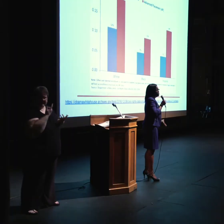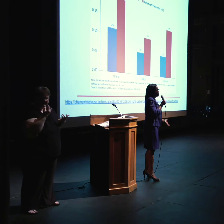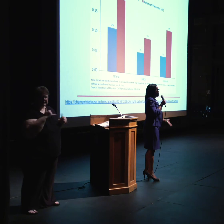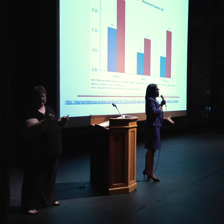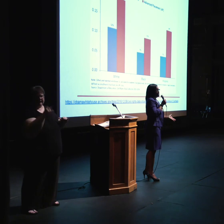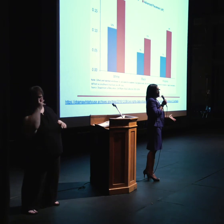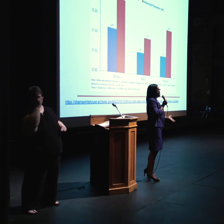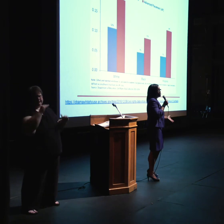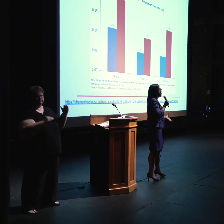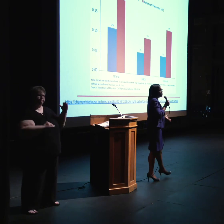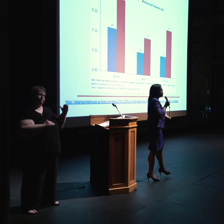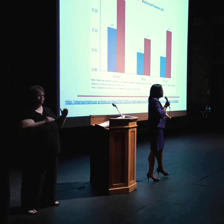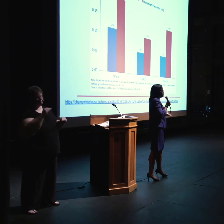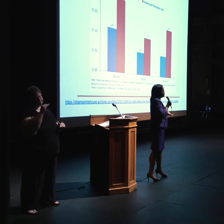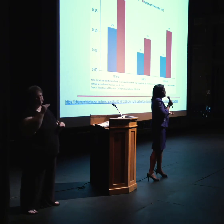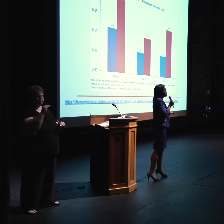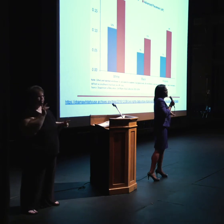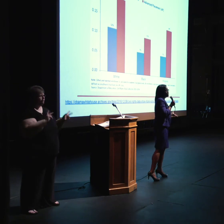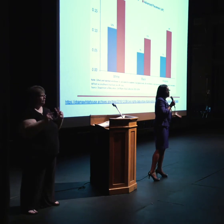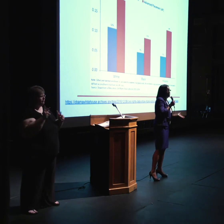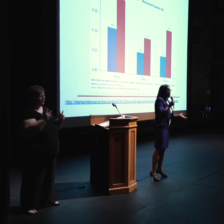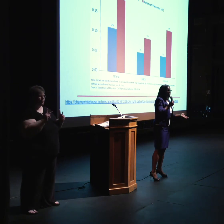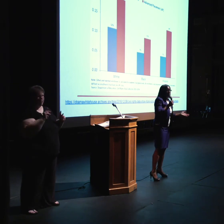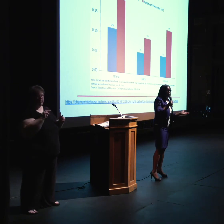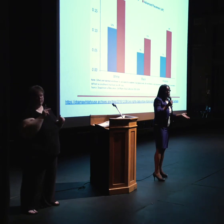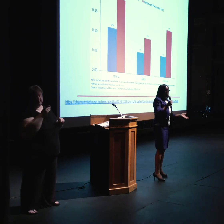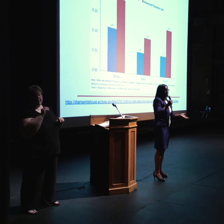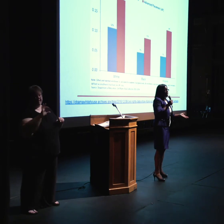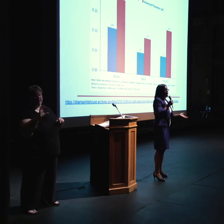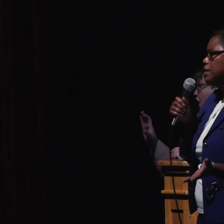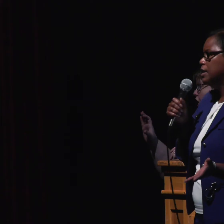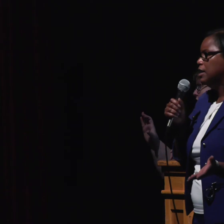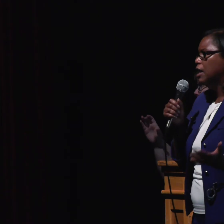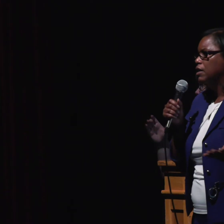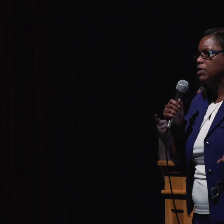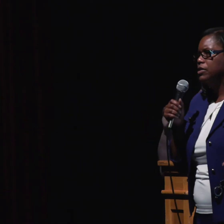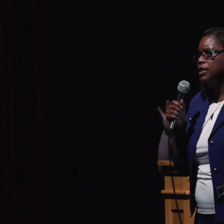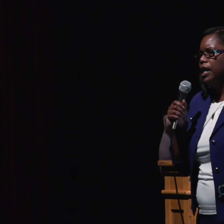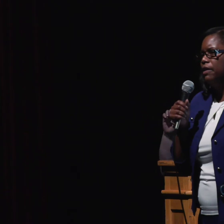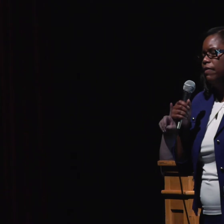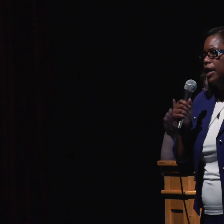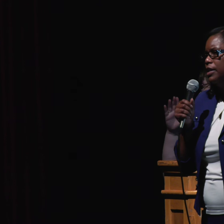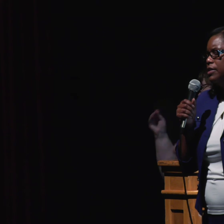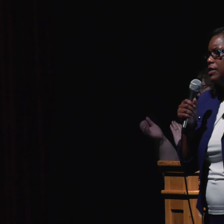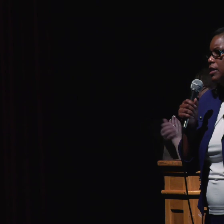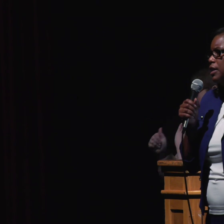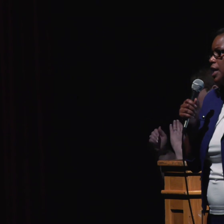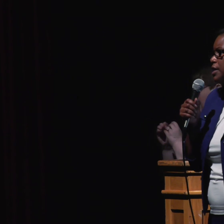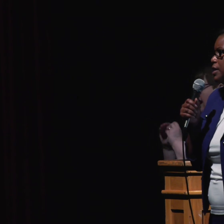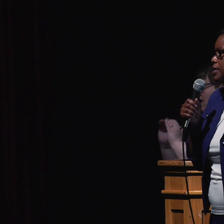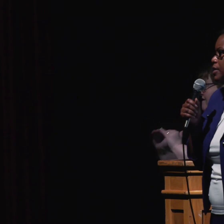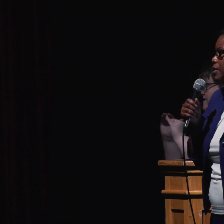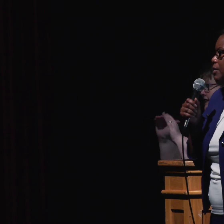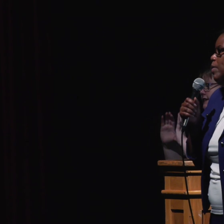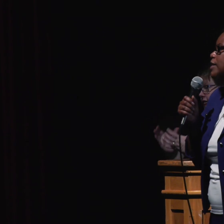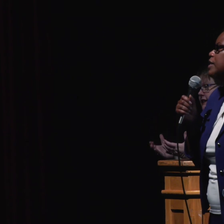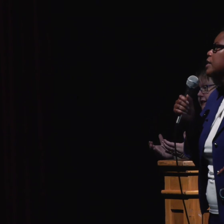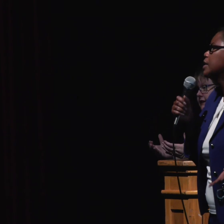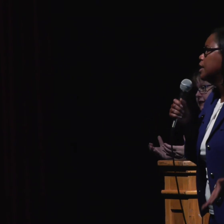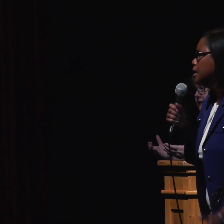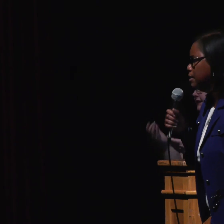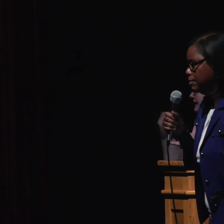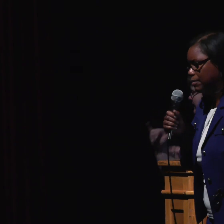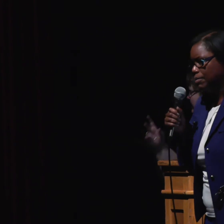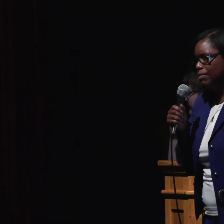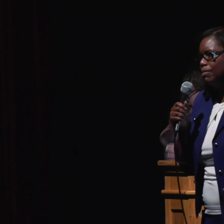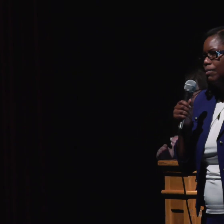an underrepresentation of people of color in gifted and talented honors and advanced classes. We still